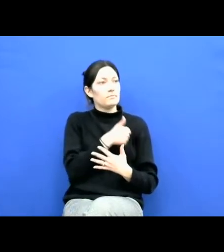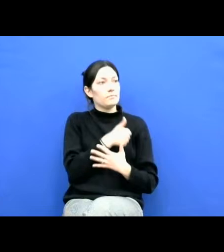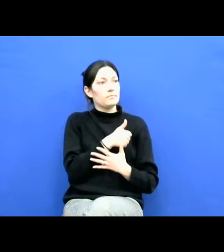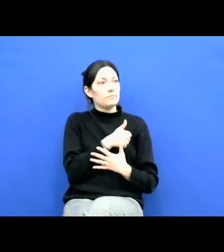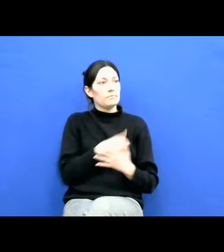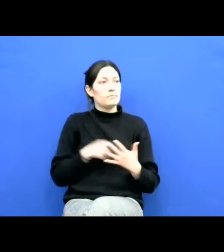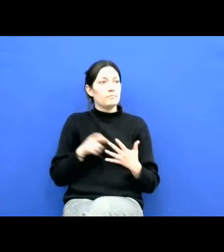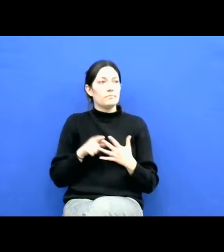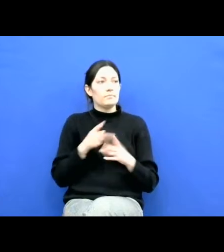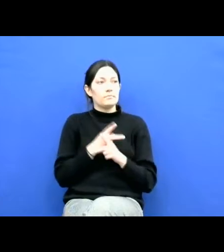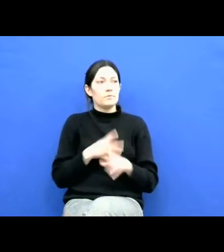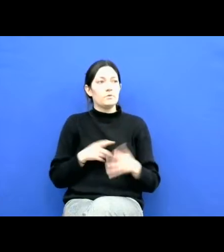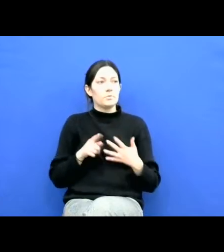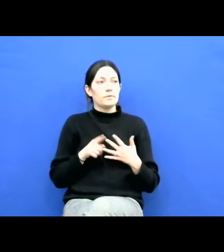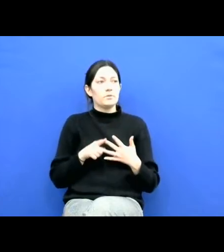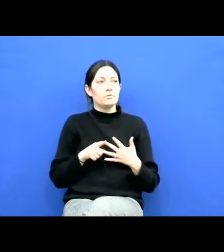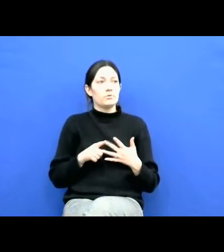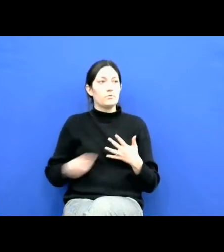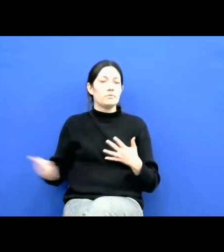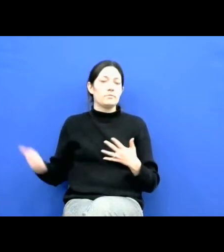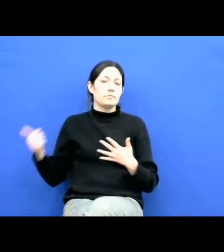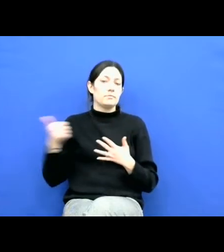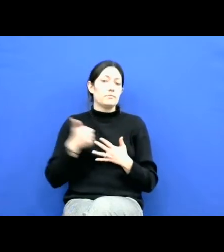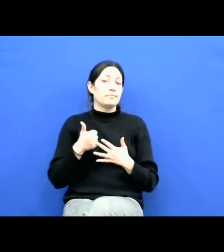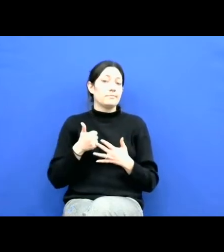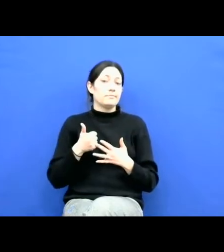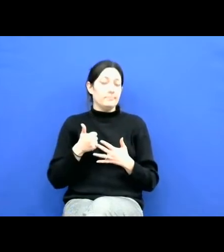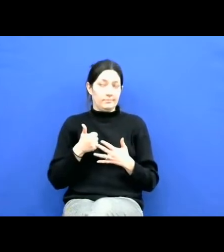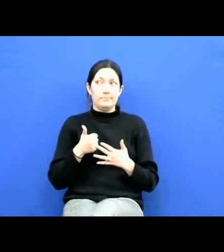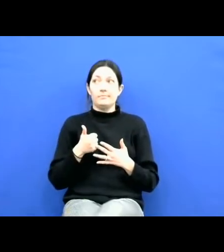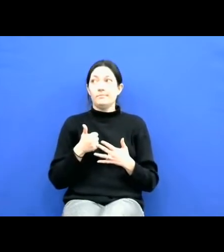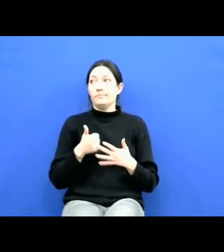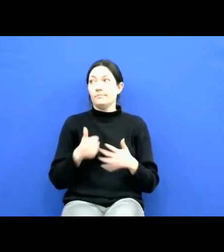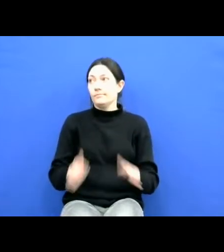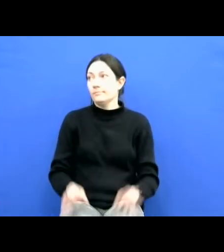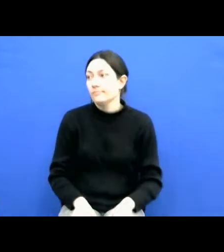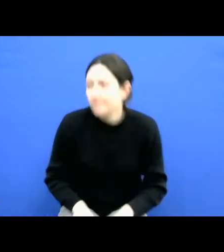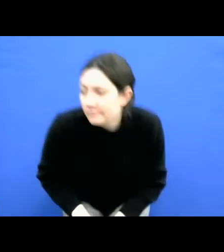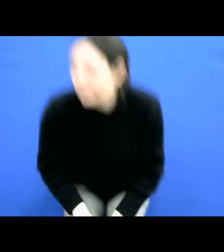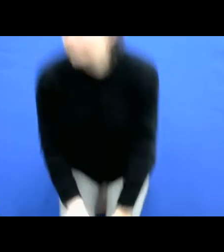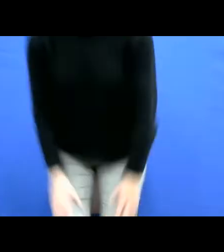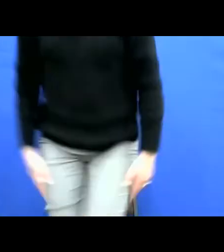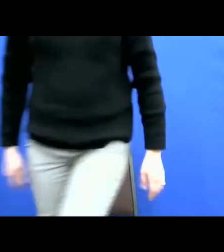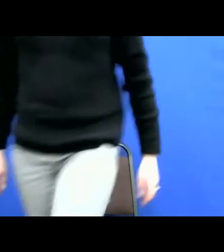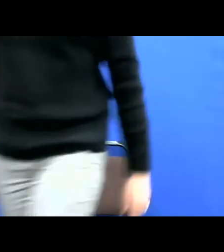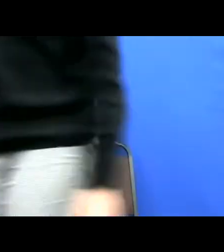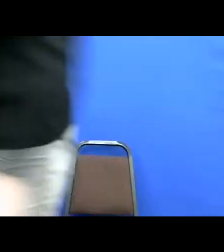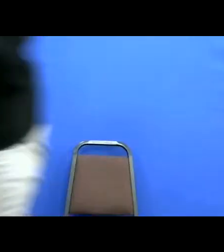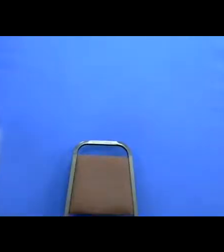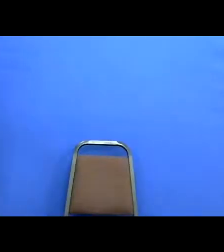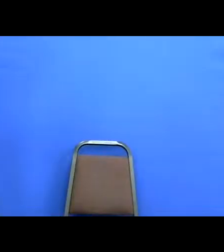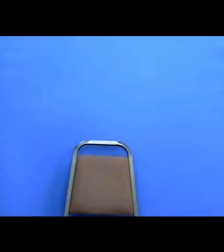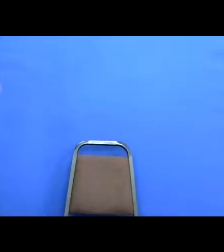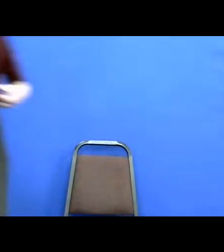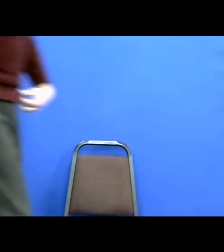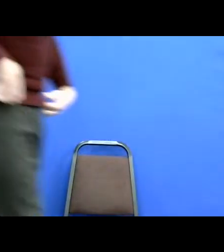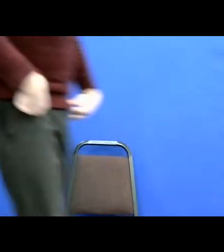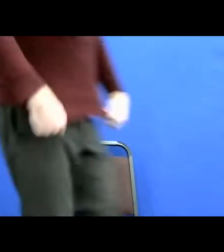Belanca. Aye. Supervisor Schultz. Aye. Mr. Supervisor and fellow board members, I have resolution number